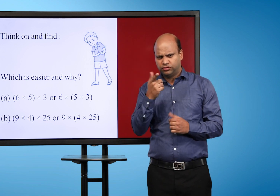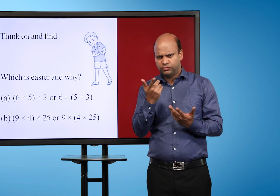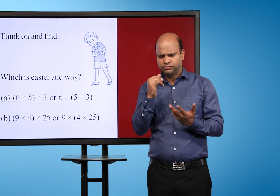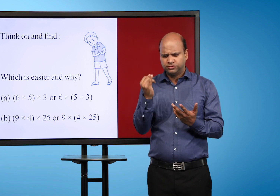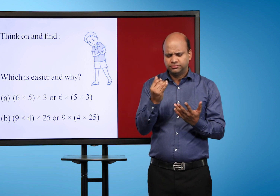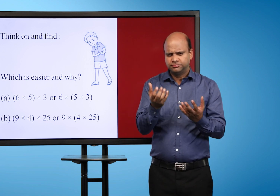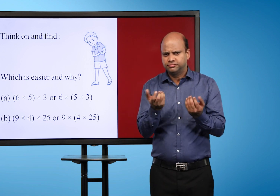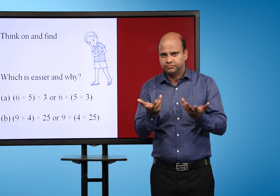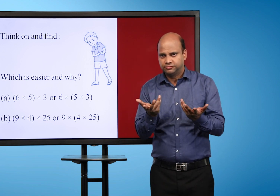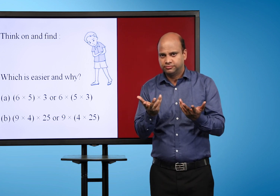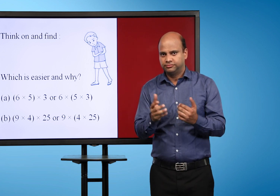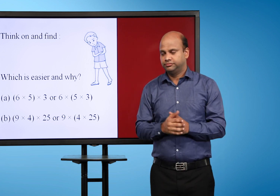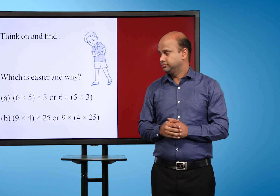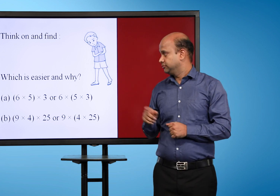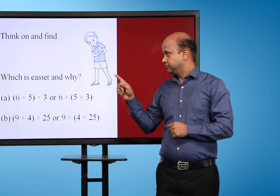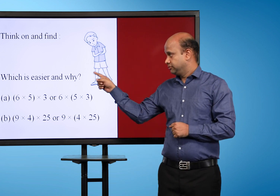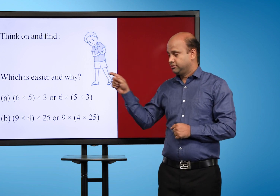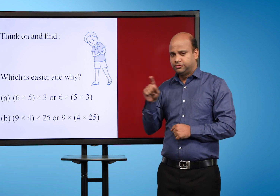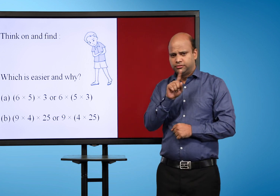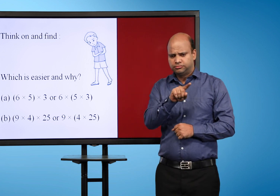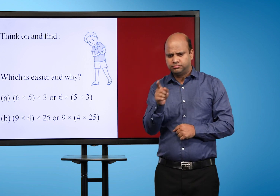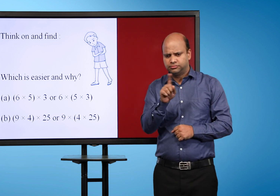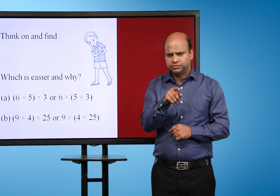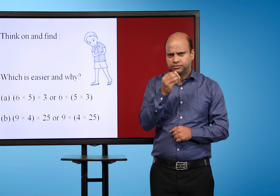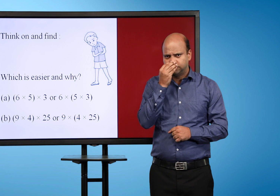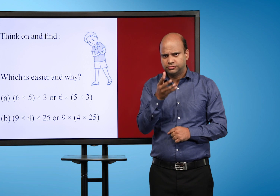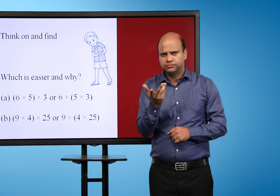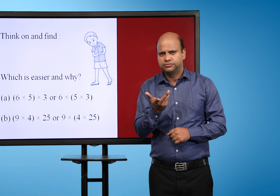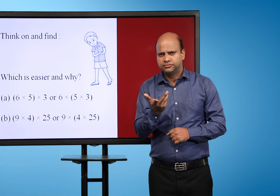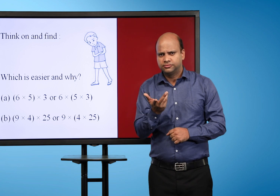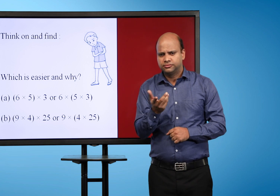Think on and find. Which is easier and why?